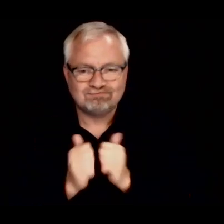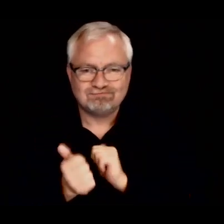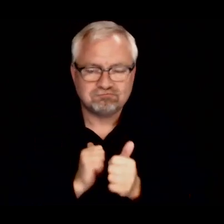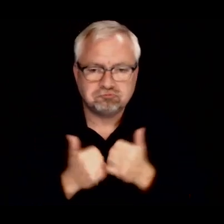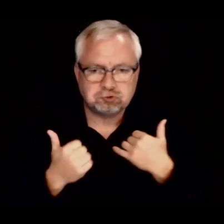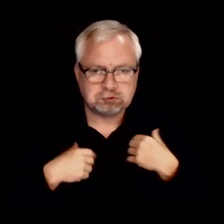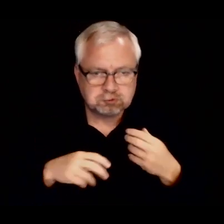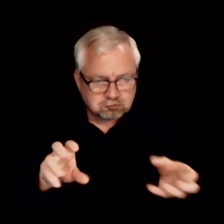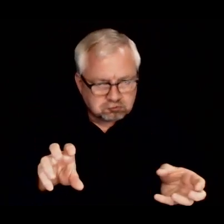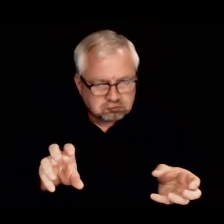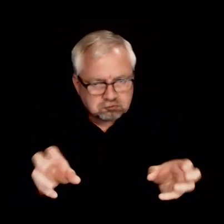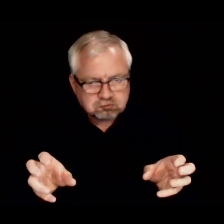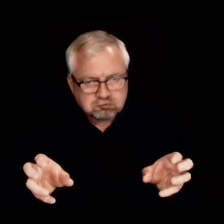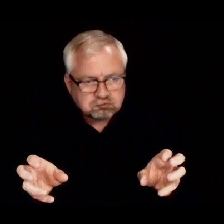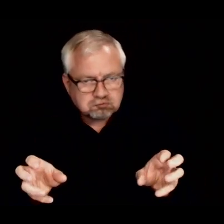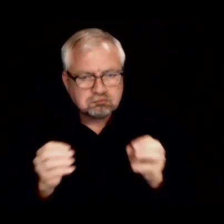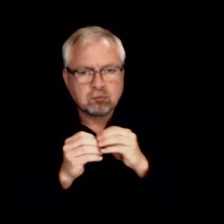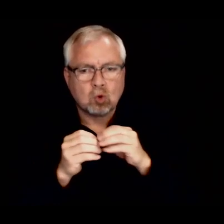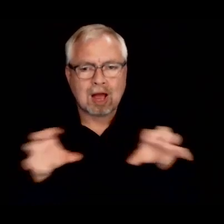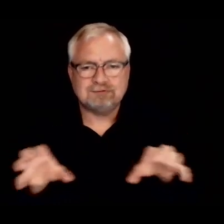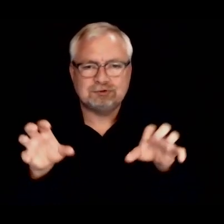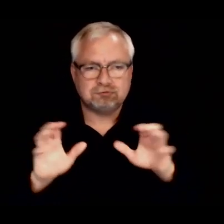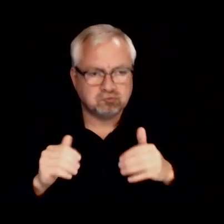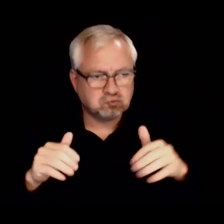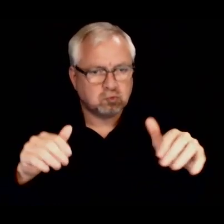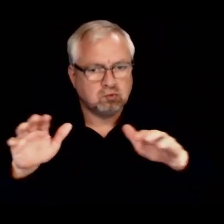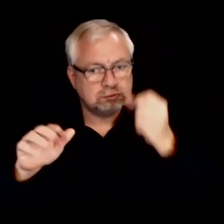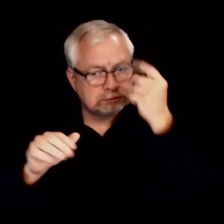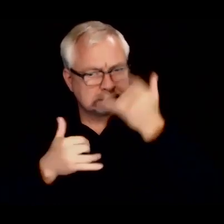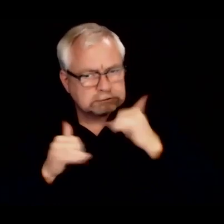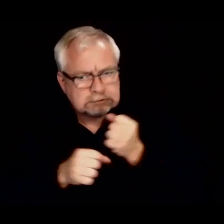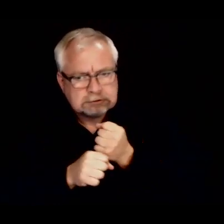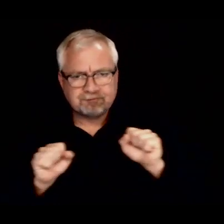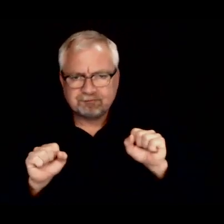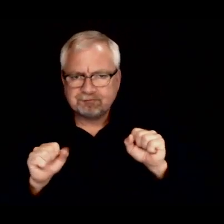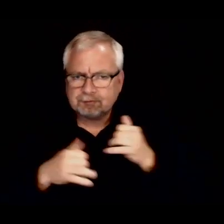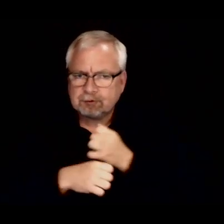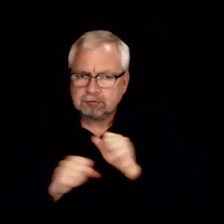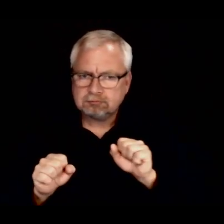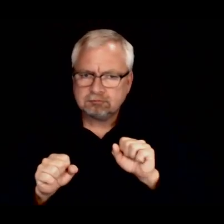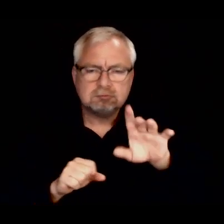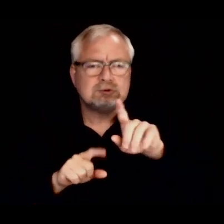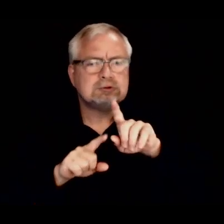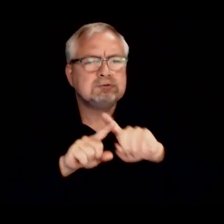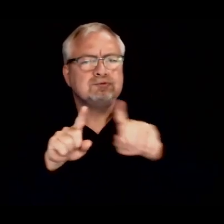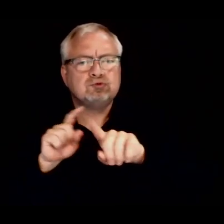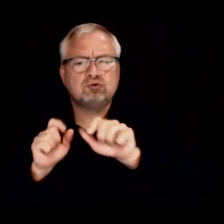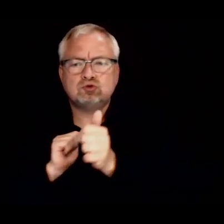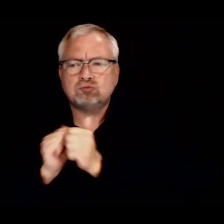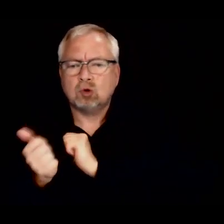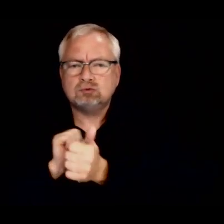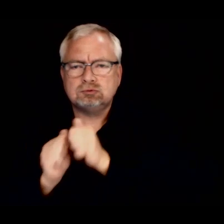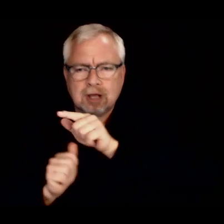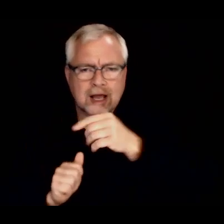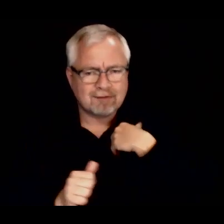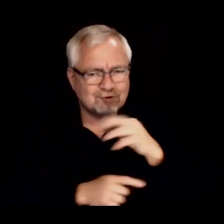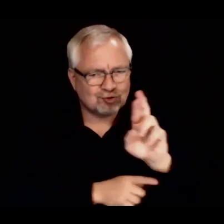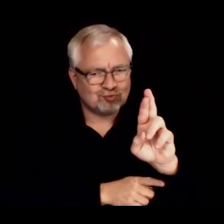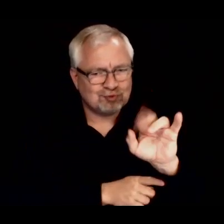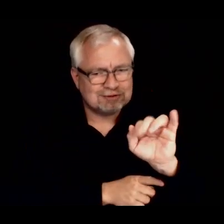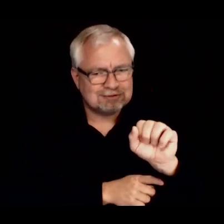as safely as possible. Different sports carry different risks of COVID-19 transmission, depending on how